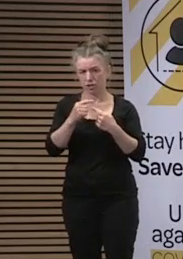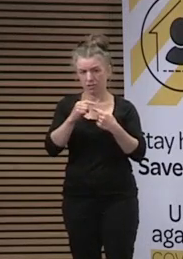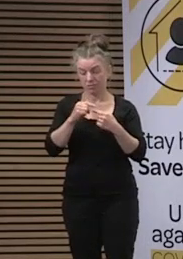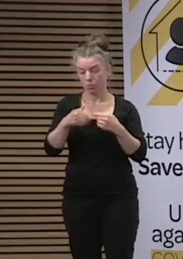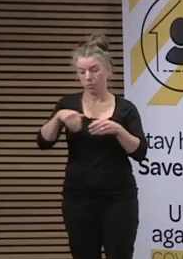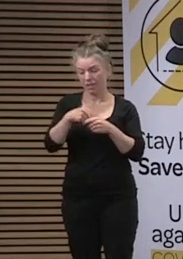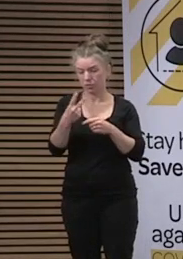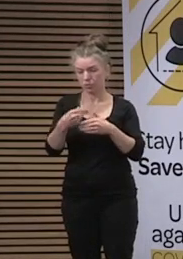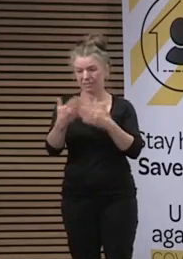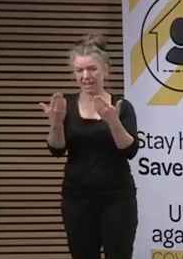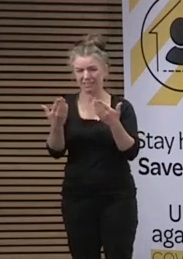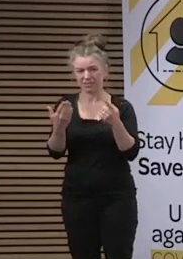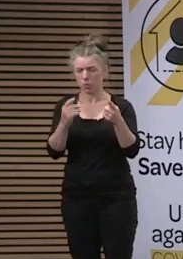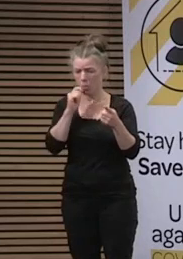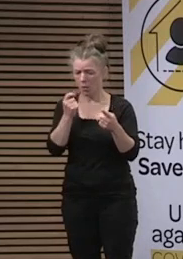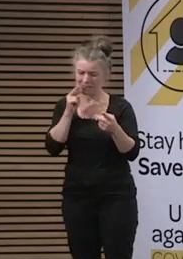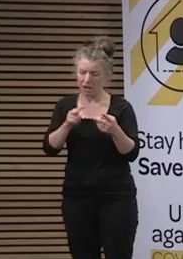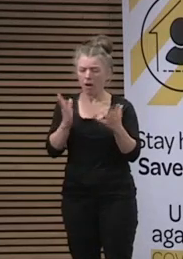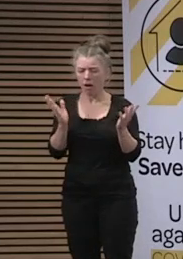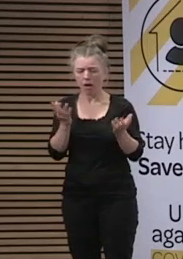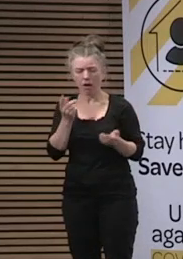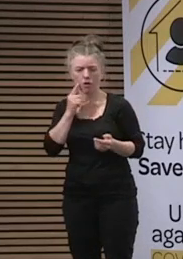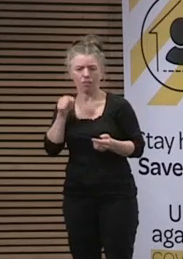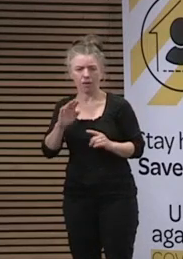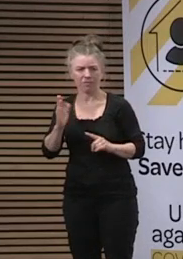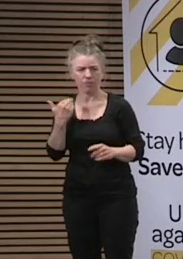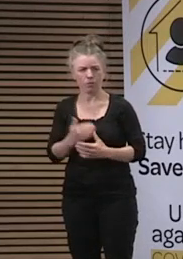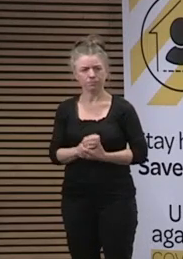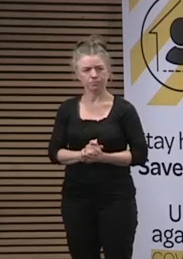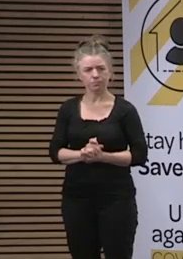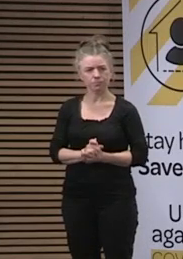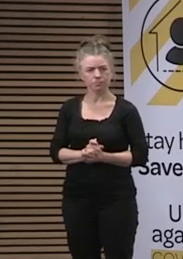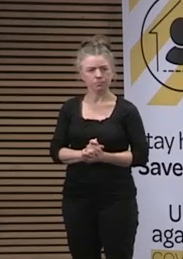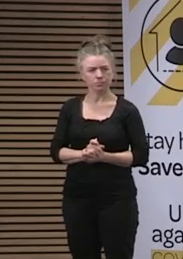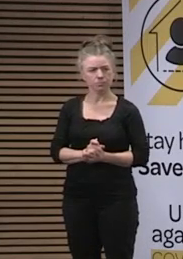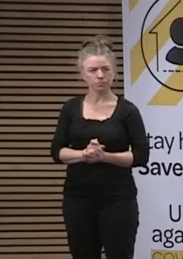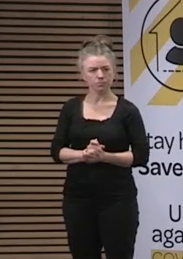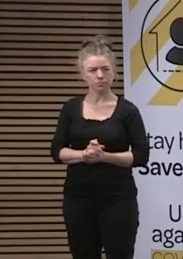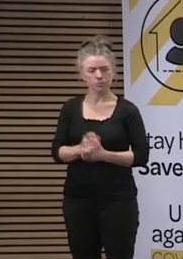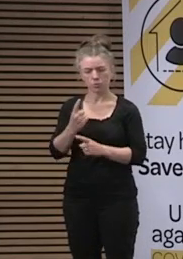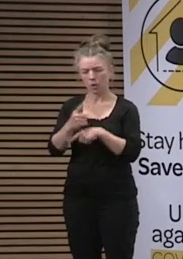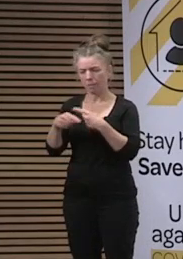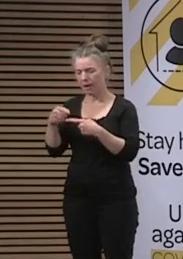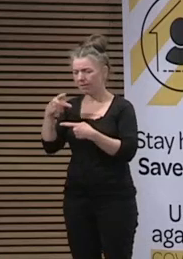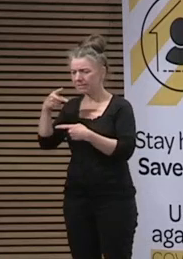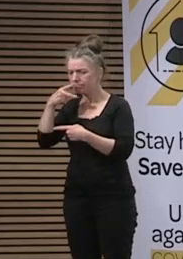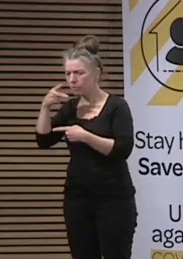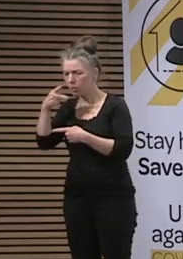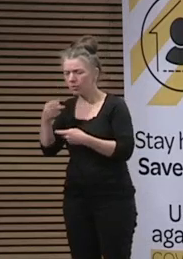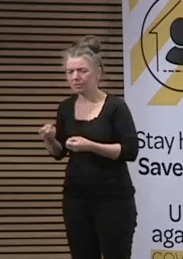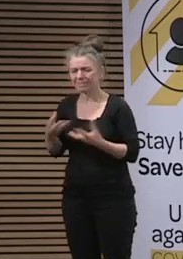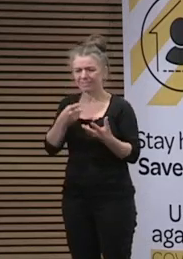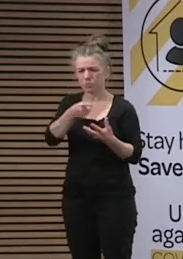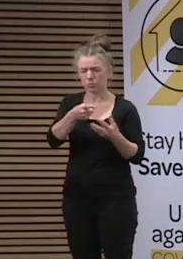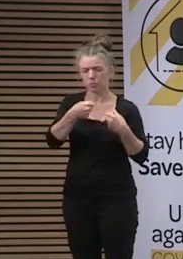surprised by some of what you see. Yesterday we asked about the supply chain to supermarkets and cigarettes. Yeah. Does that apply to magazines as well that supply